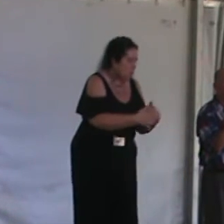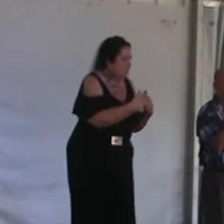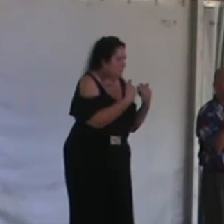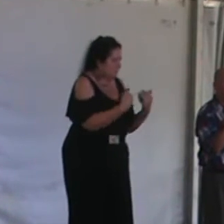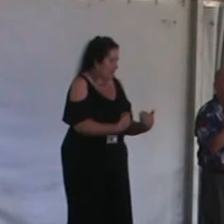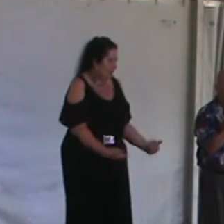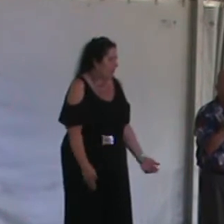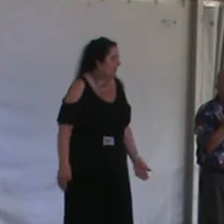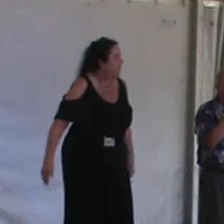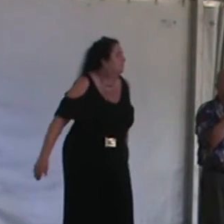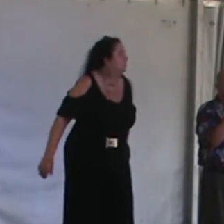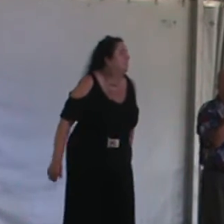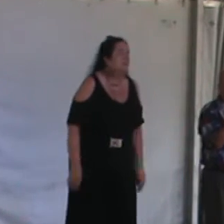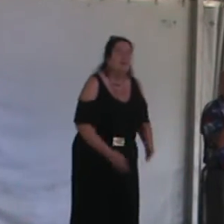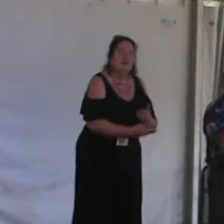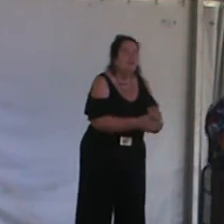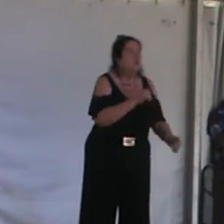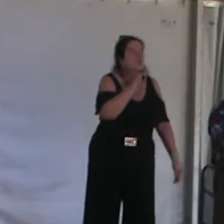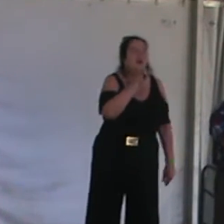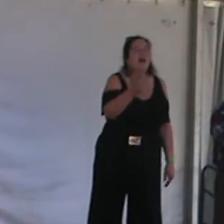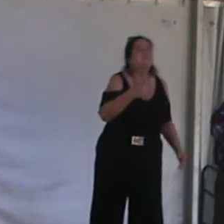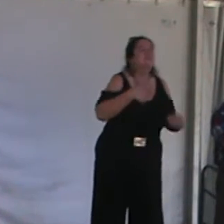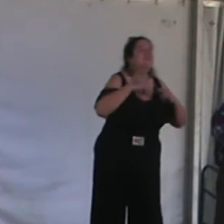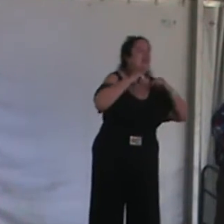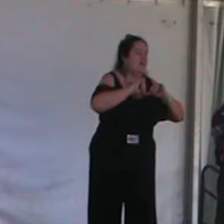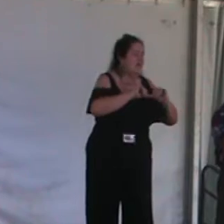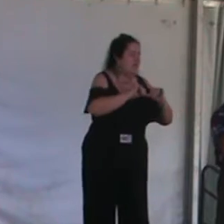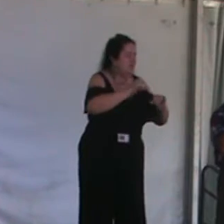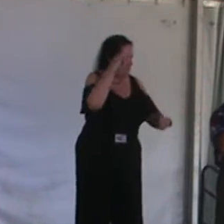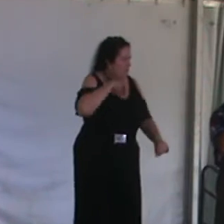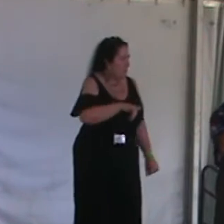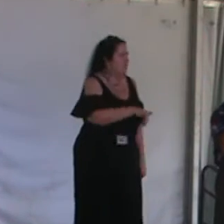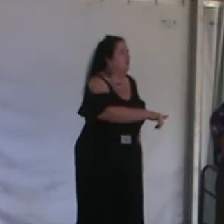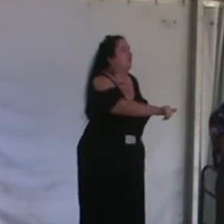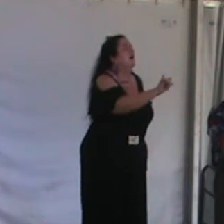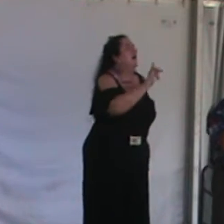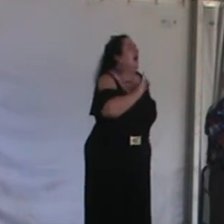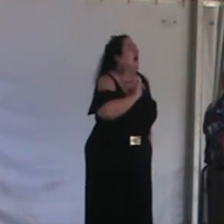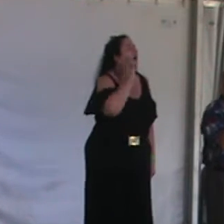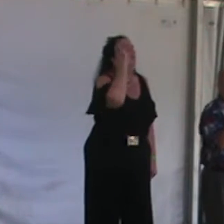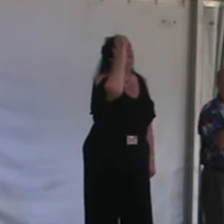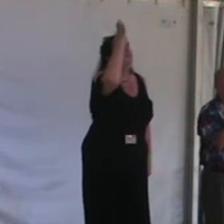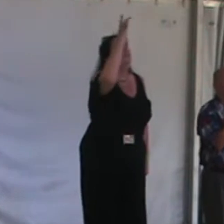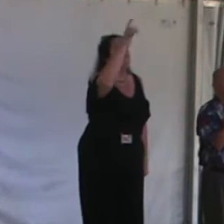be close at hand. You don't have to stay forever.